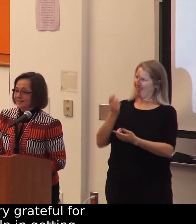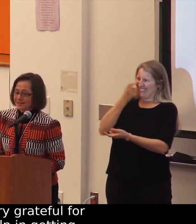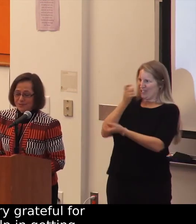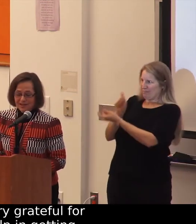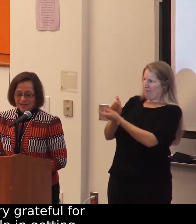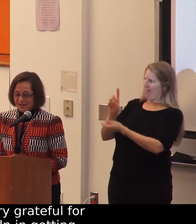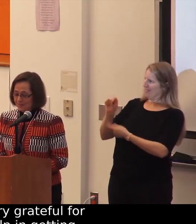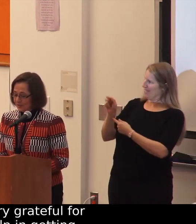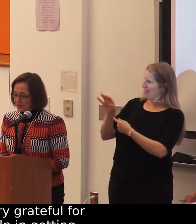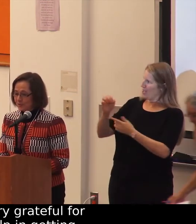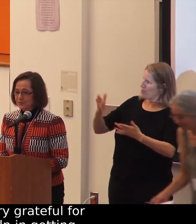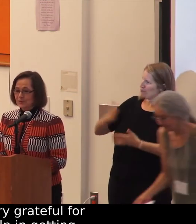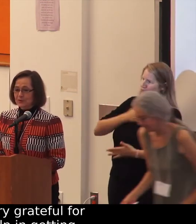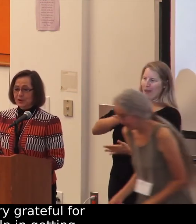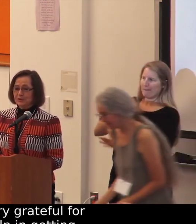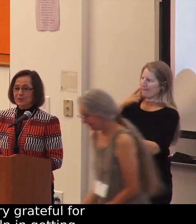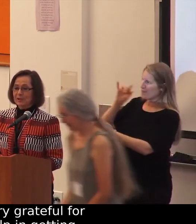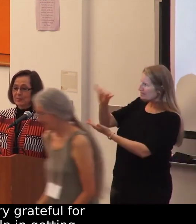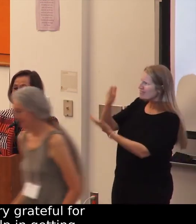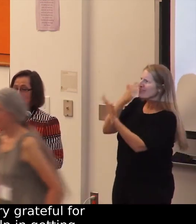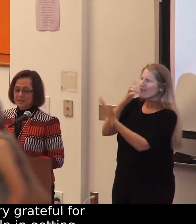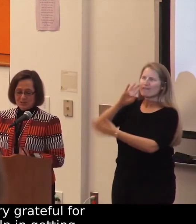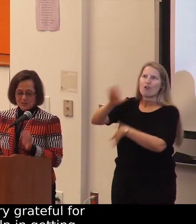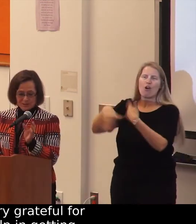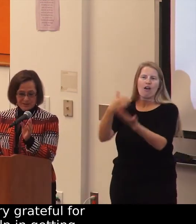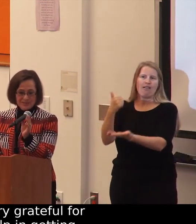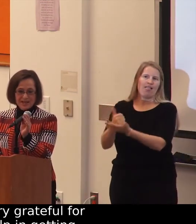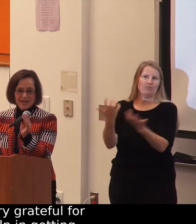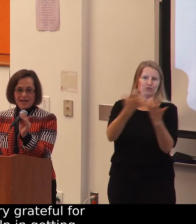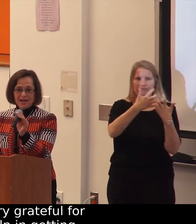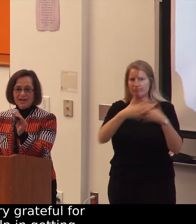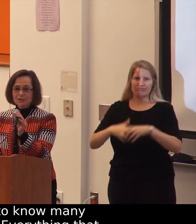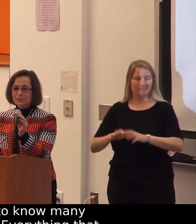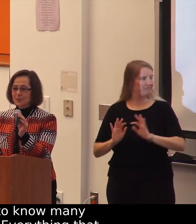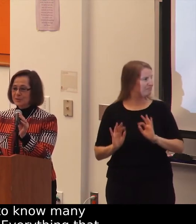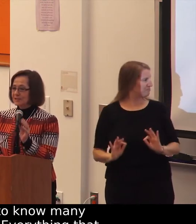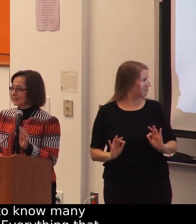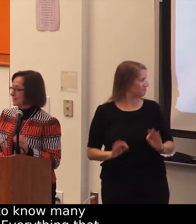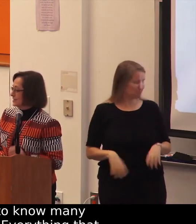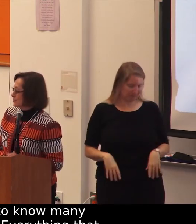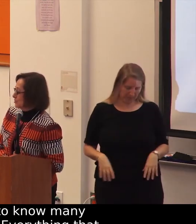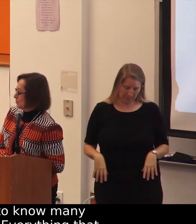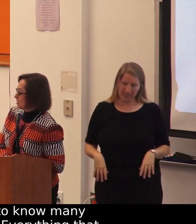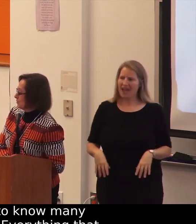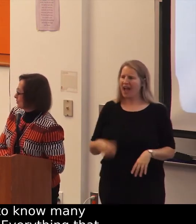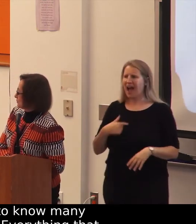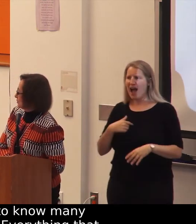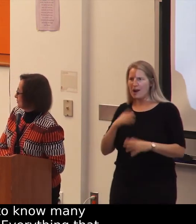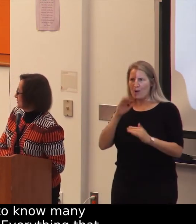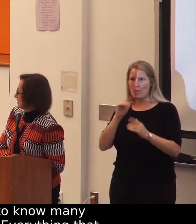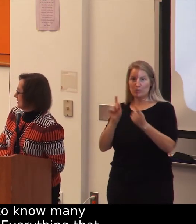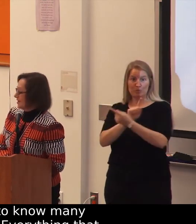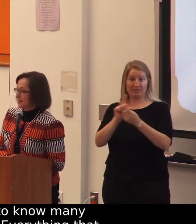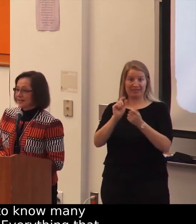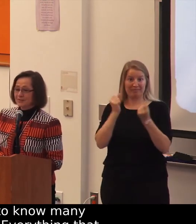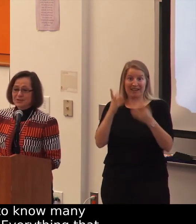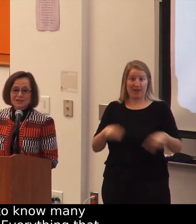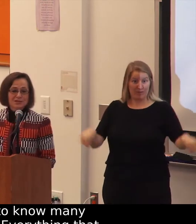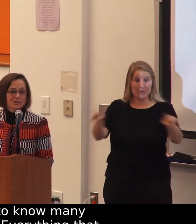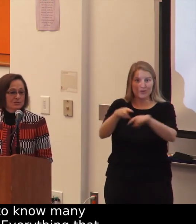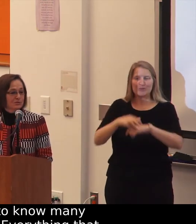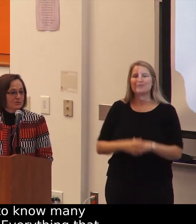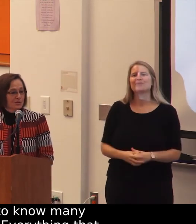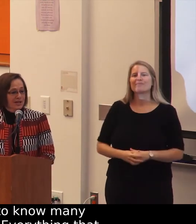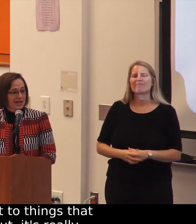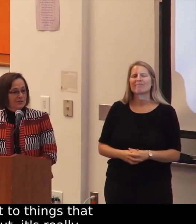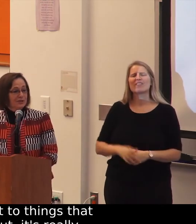and I'm very grateful for all of her help in getting me going. I look forward to getting to know many more of you. Everything